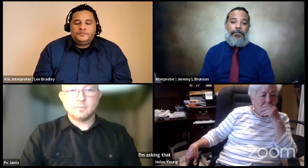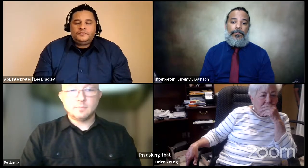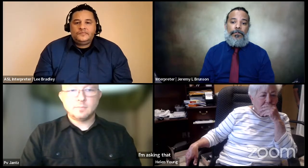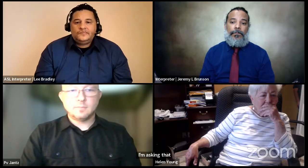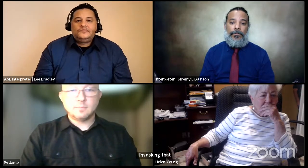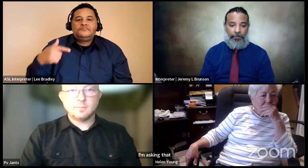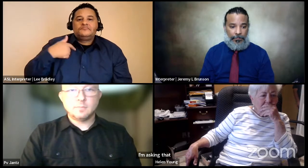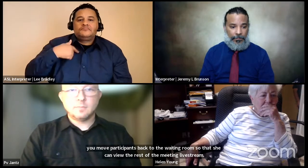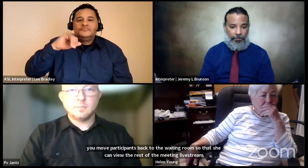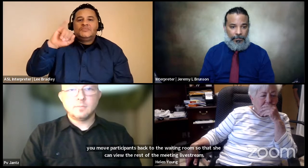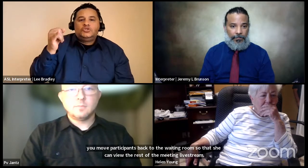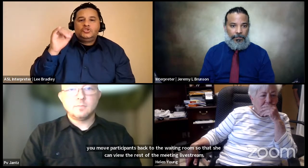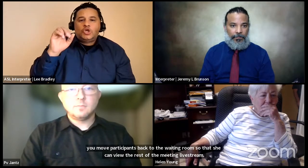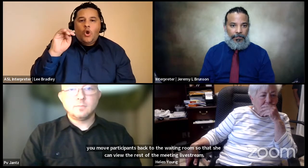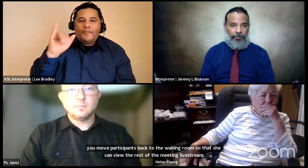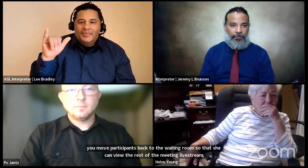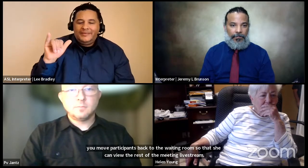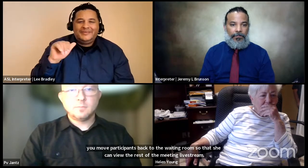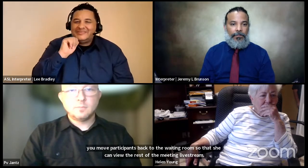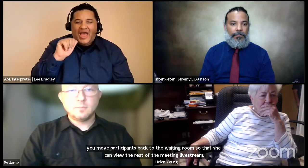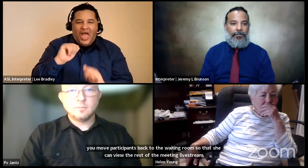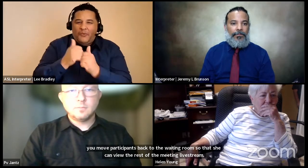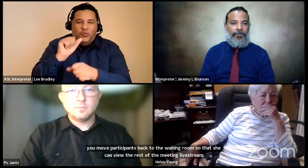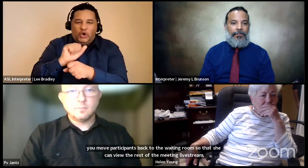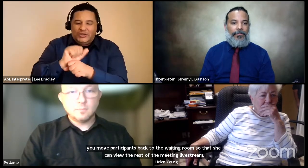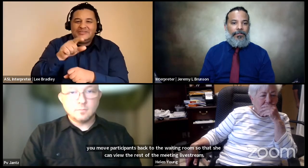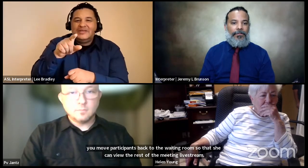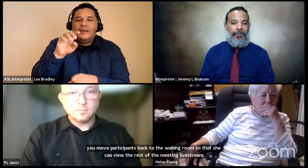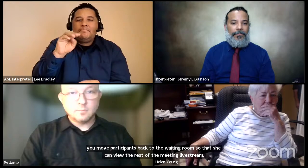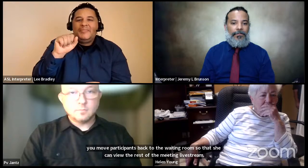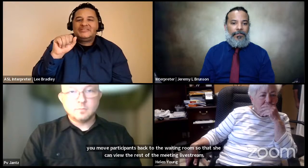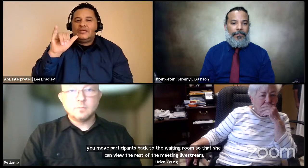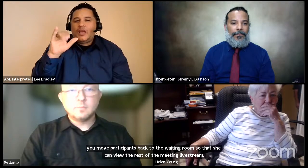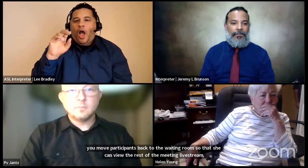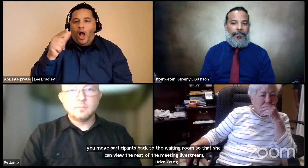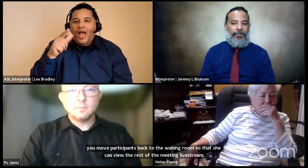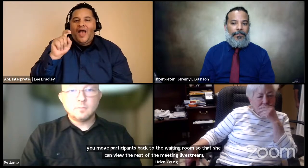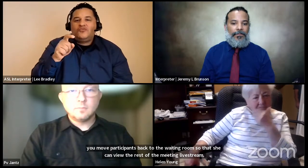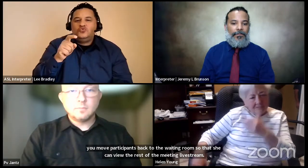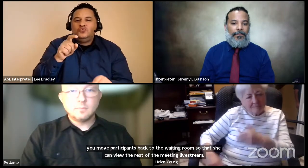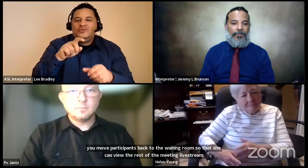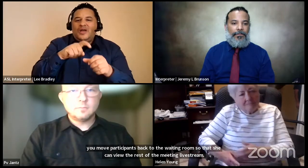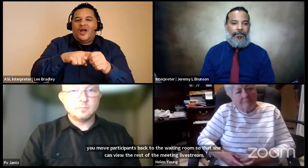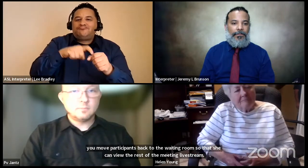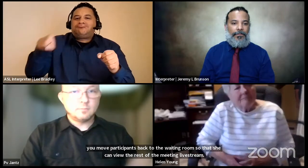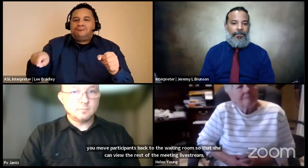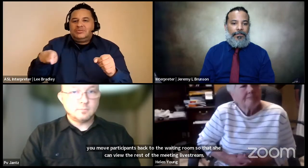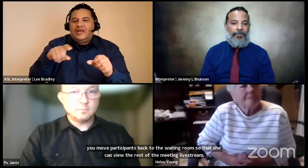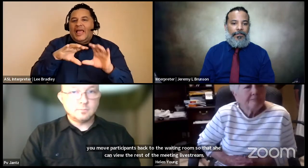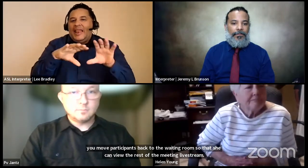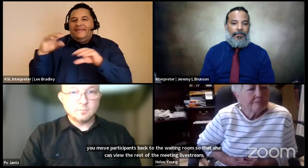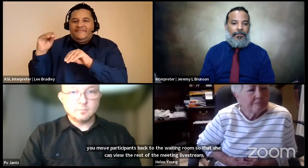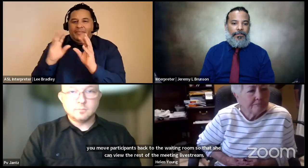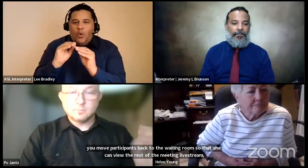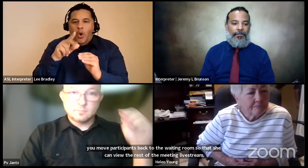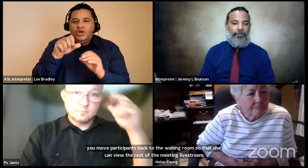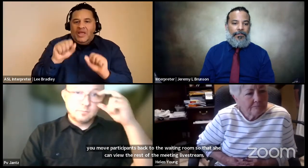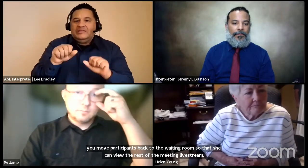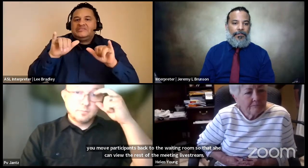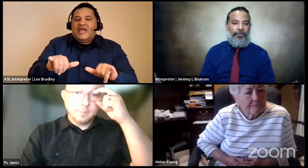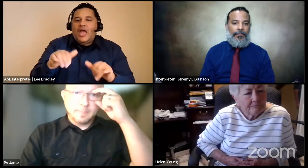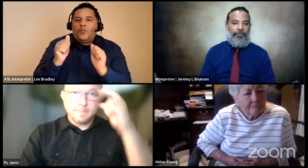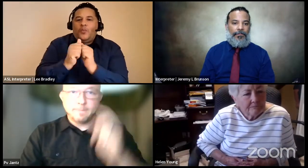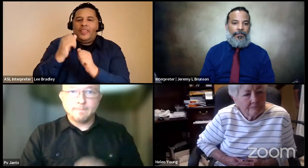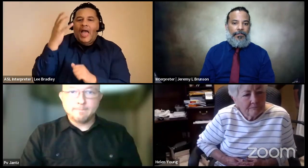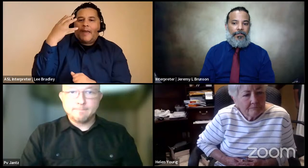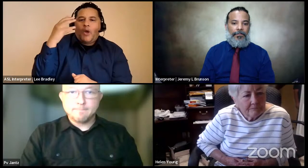This is Jeremy. It does not work like that. Mrs. Young would have to leave the meeting, or she can stay with her camera off and watch